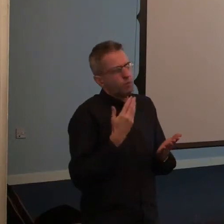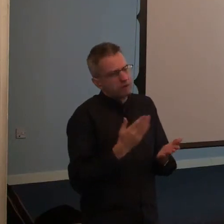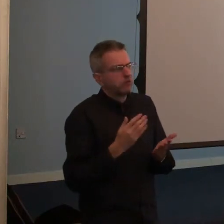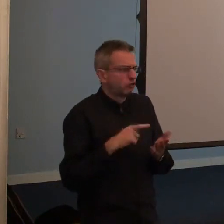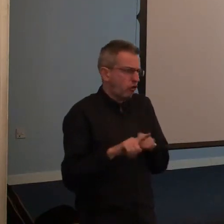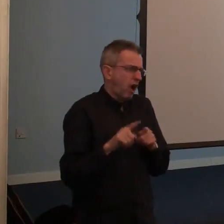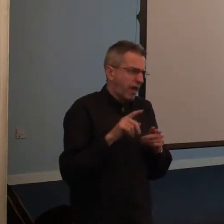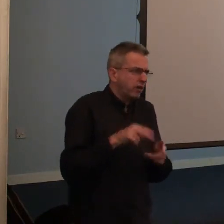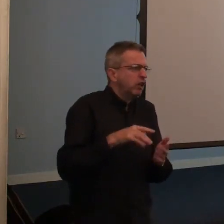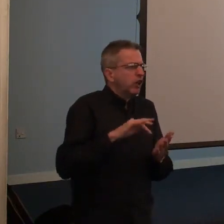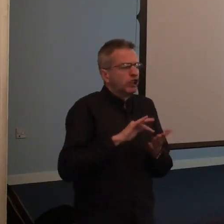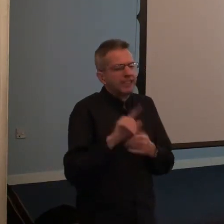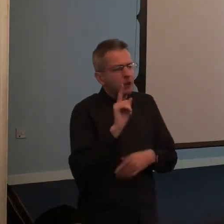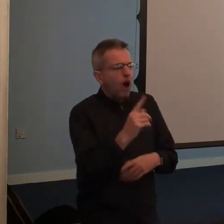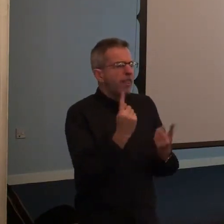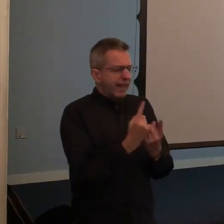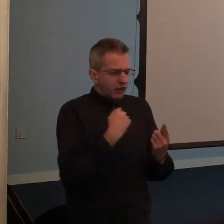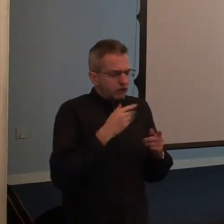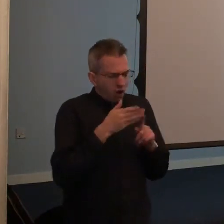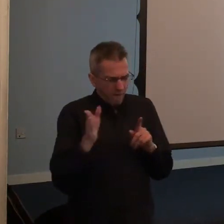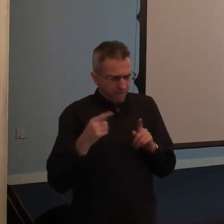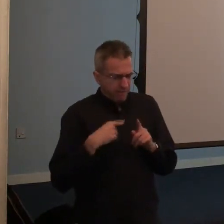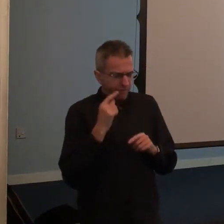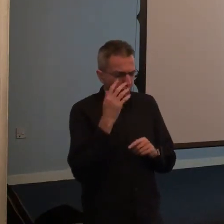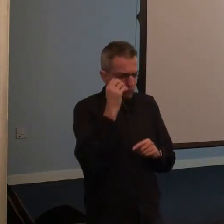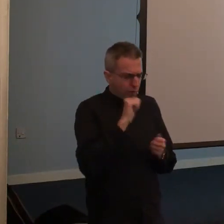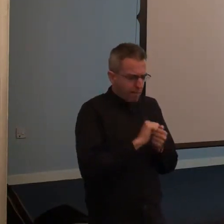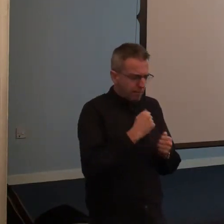So it was interesting that they said those things. They were quite open about it.